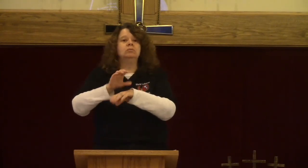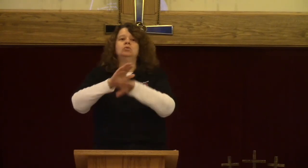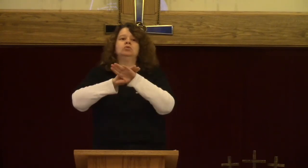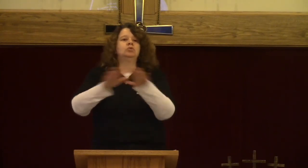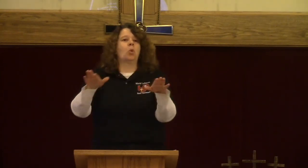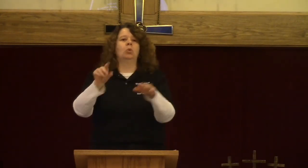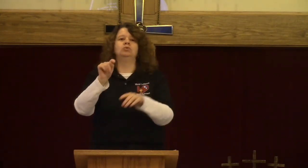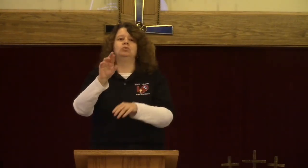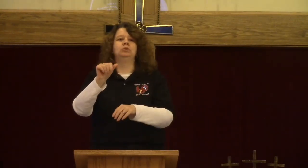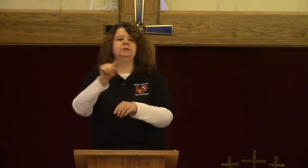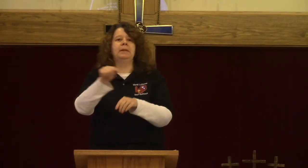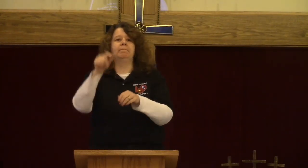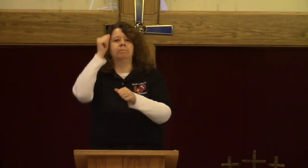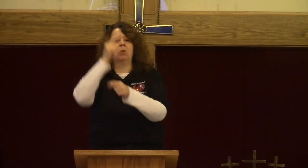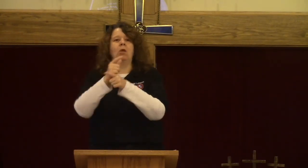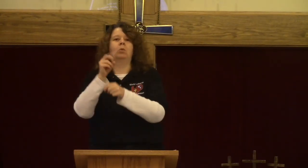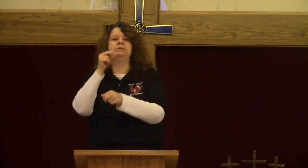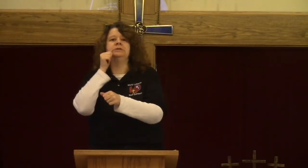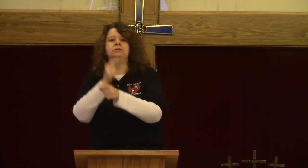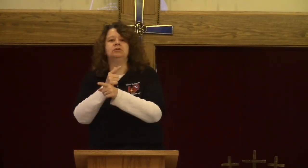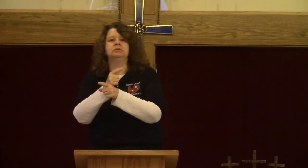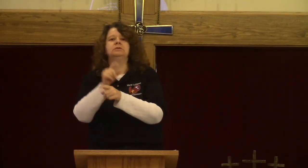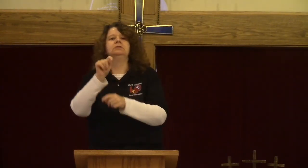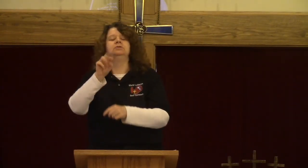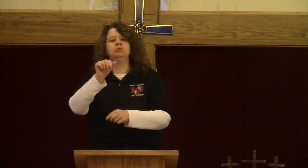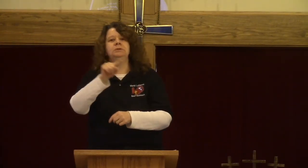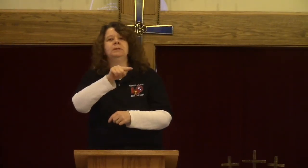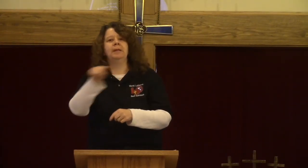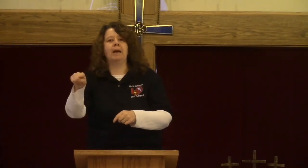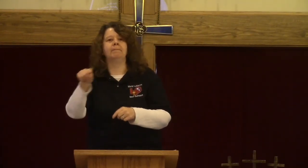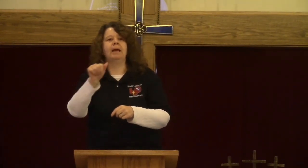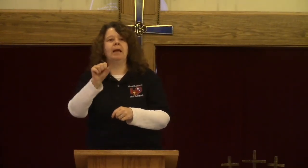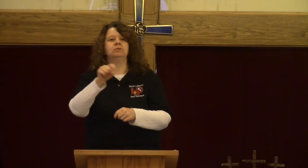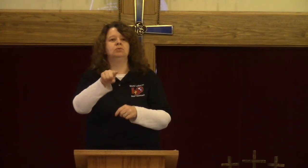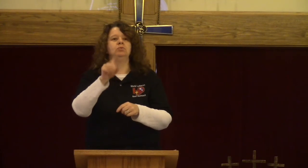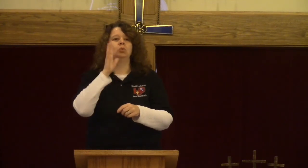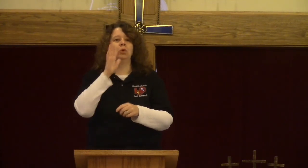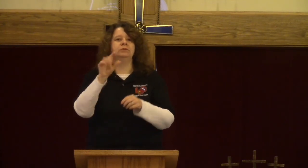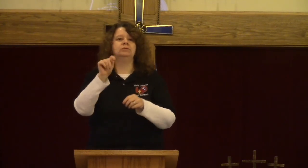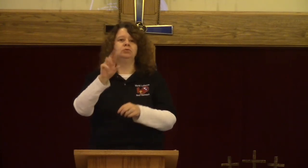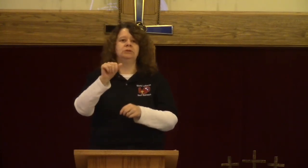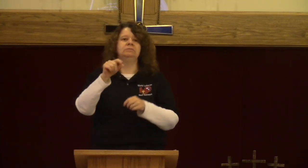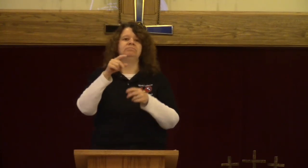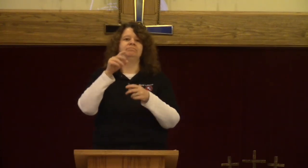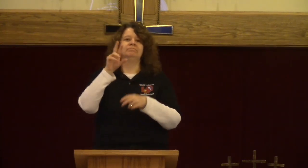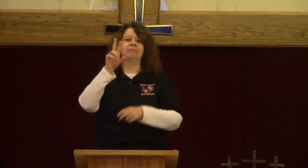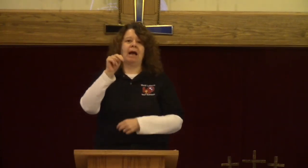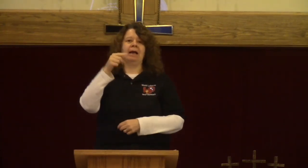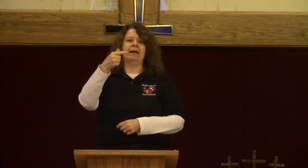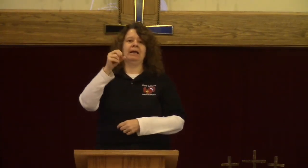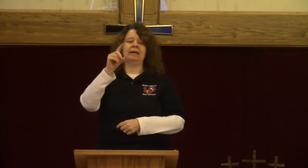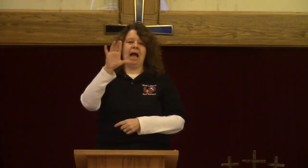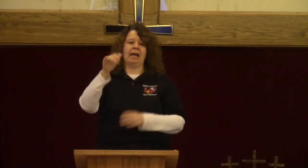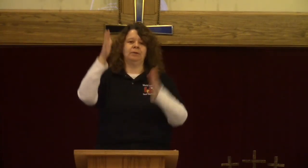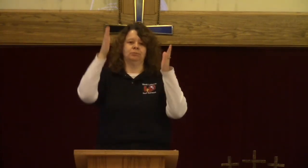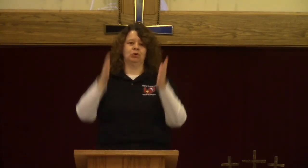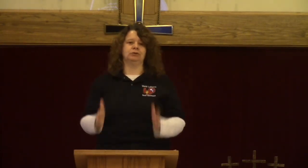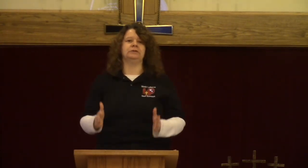to the church? Then don't treat them as a brother or sister. Instead, as you would an ungodly